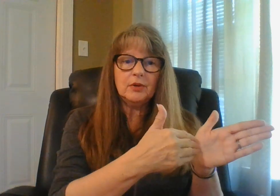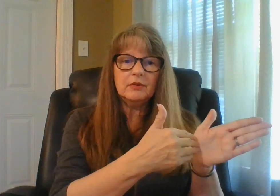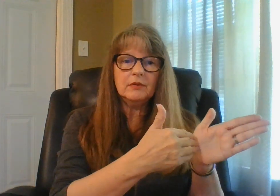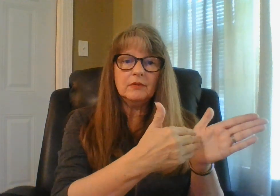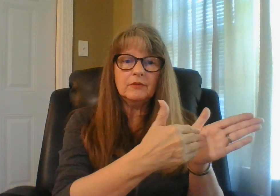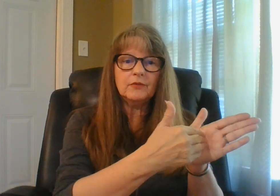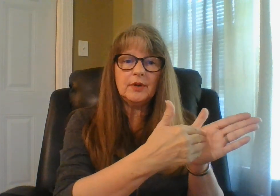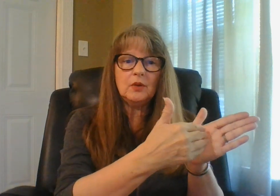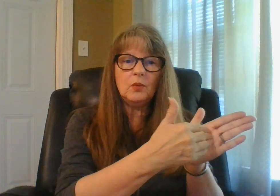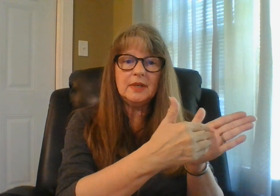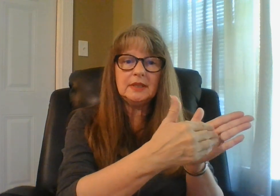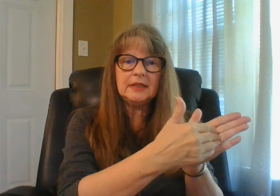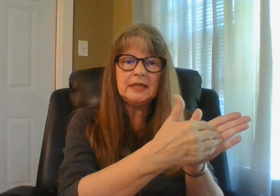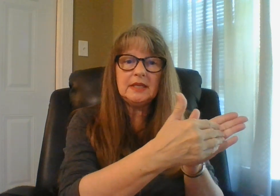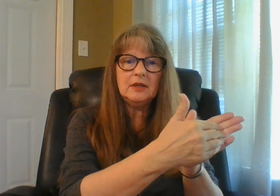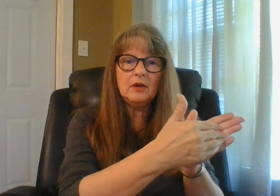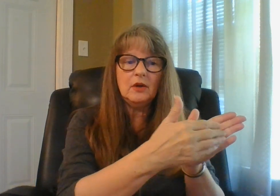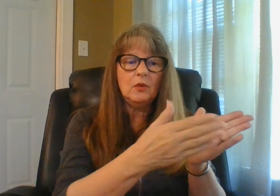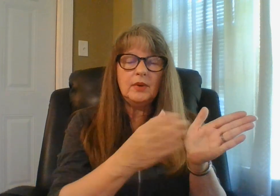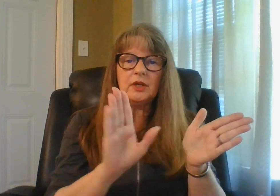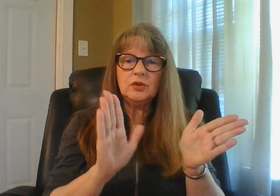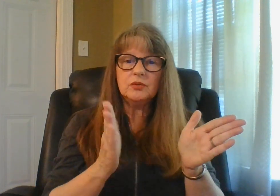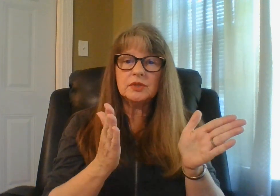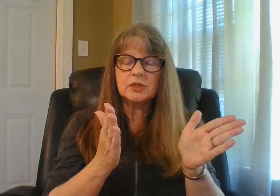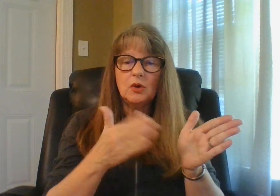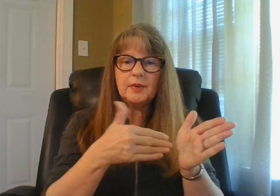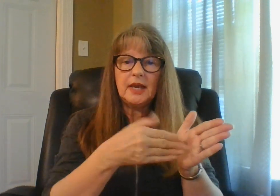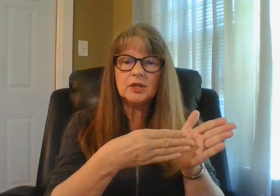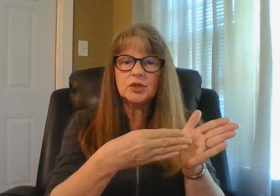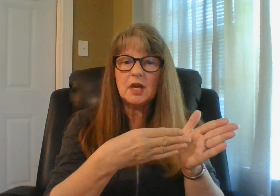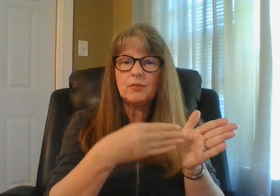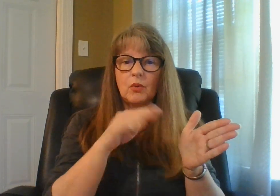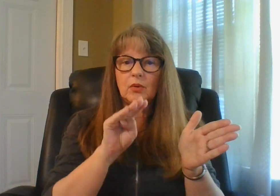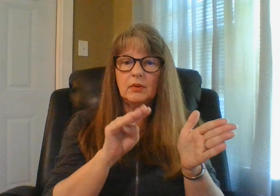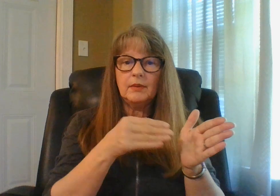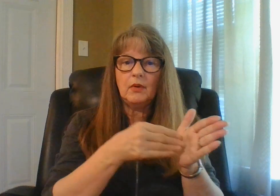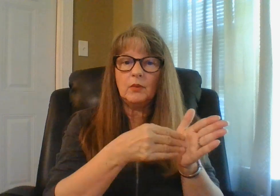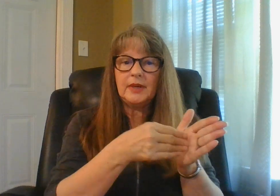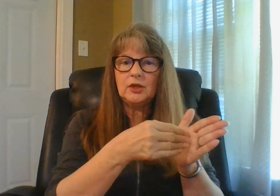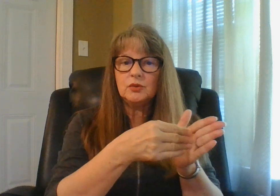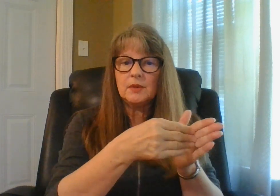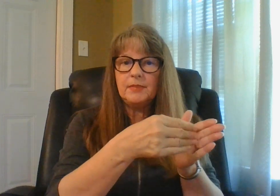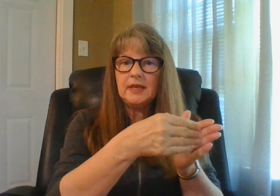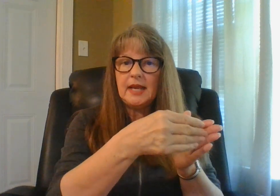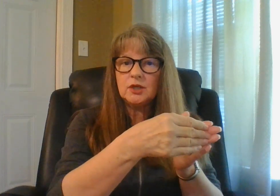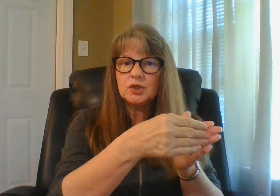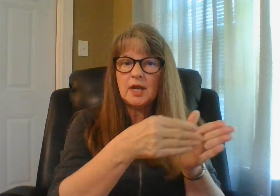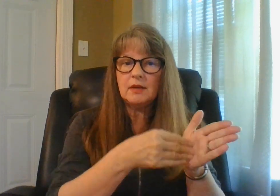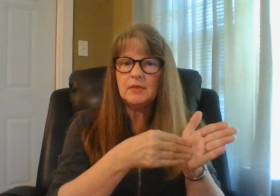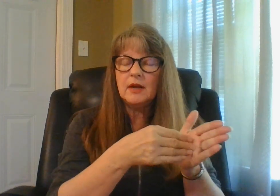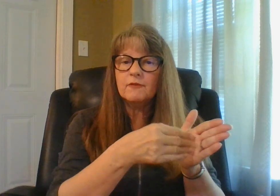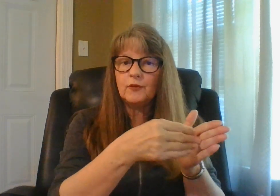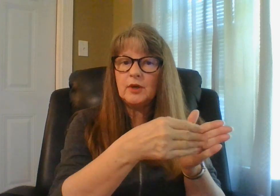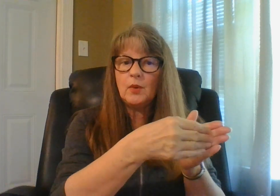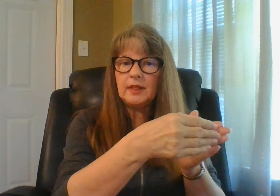remember, frequently, we can use this open hand shape or we can use a bent hand shape.